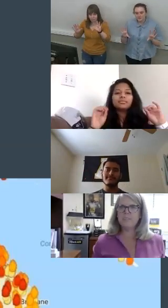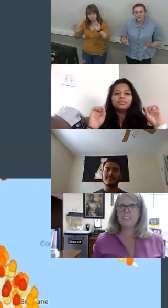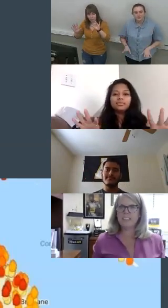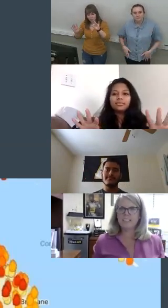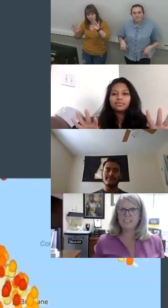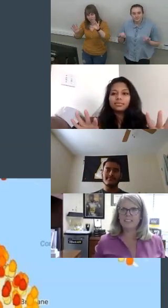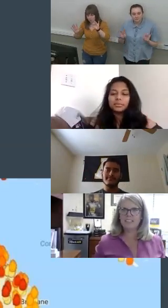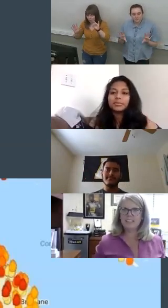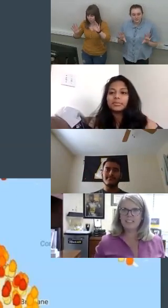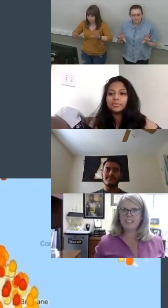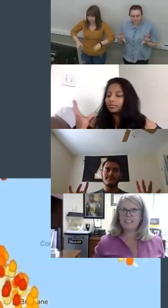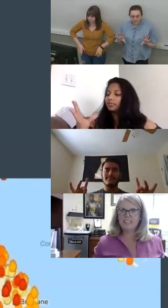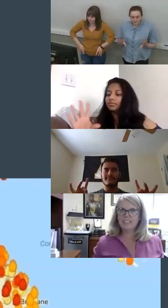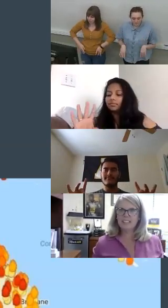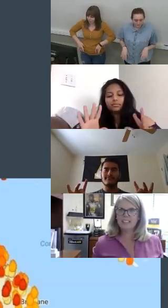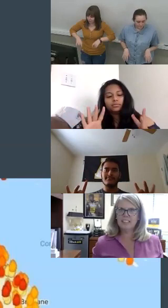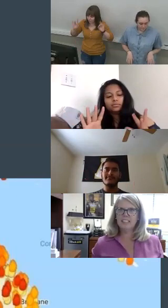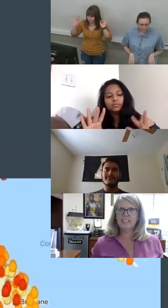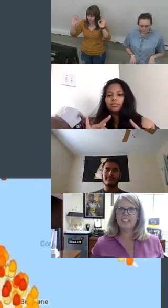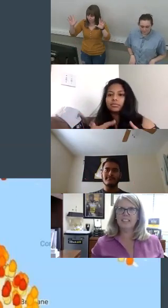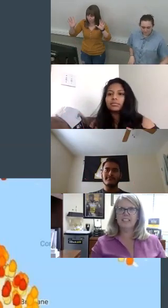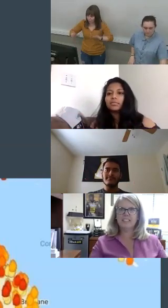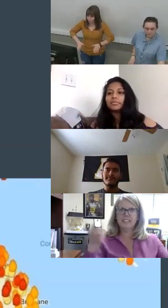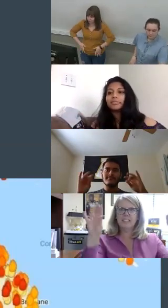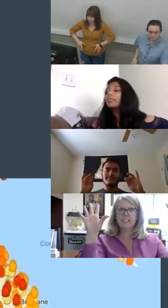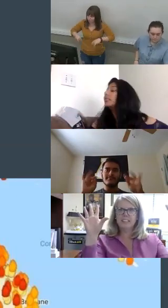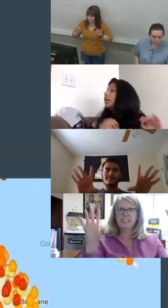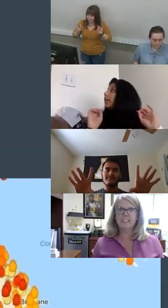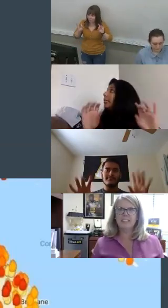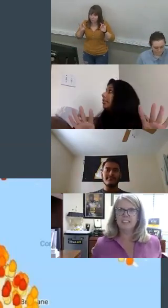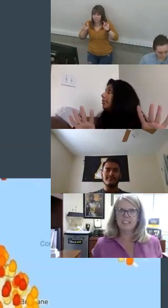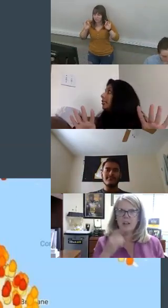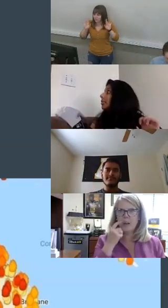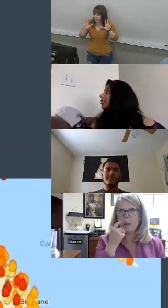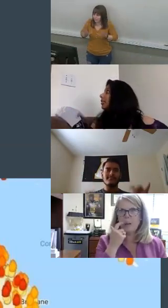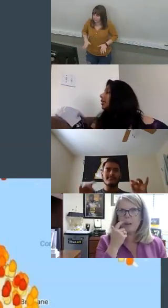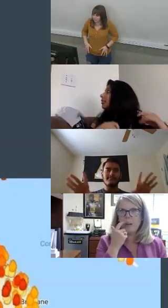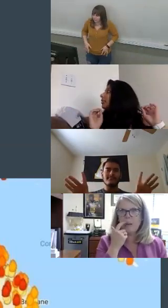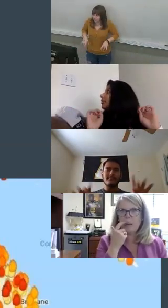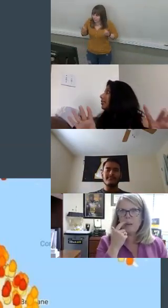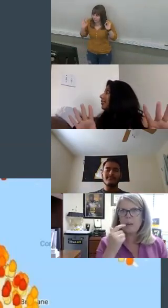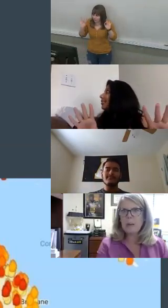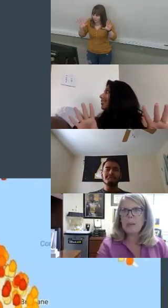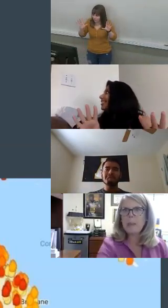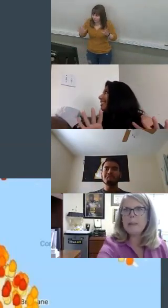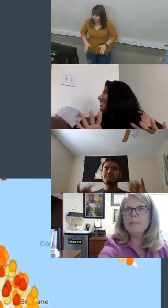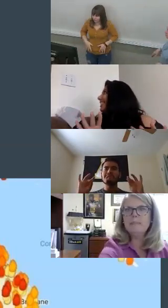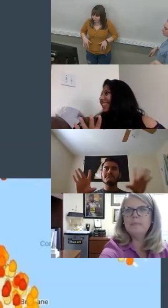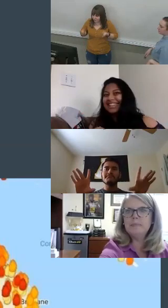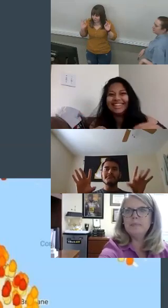remember it. So it's your middle finger and your thumb kind of flick off of your belt, if you can see that.